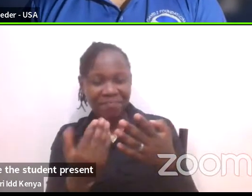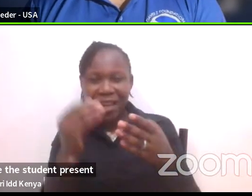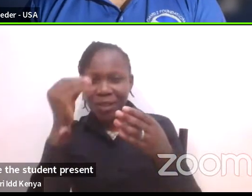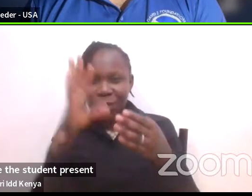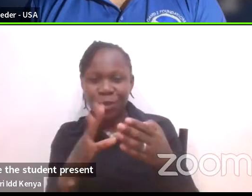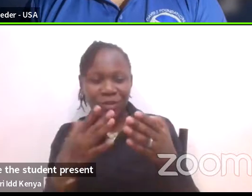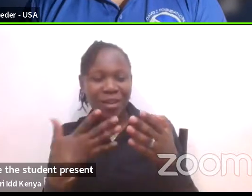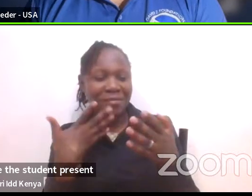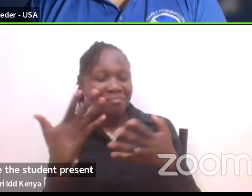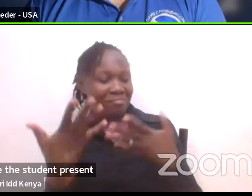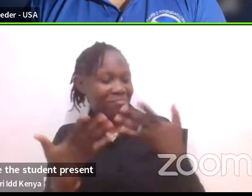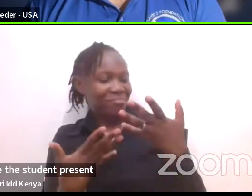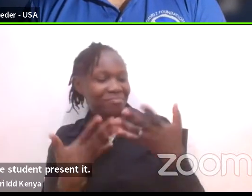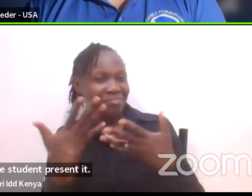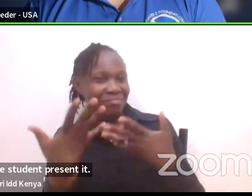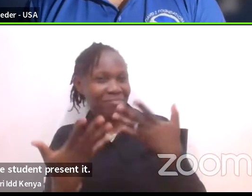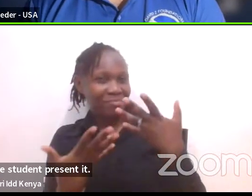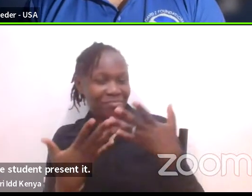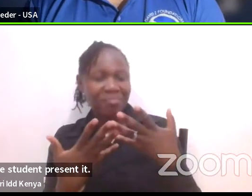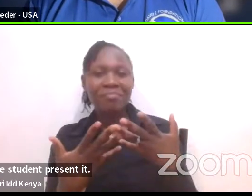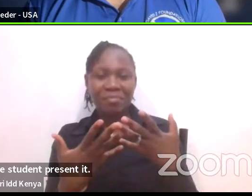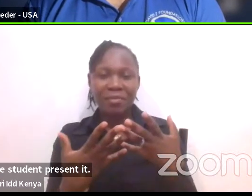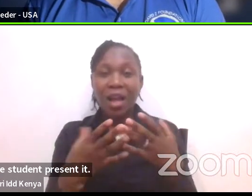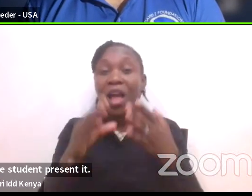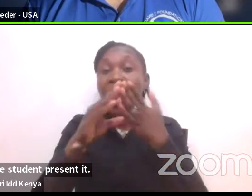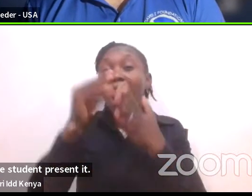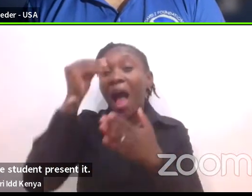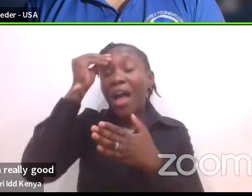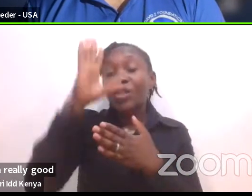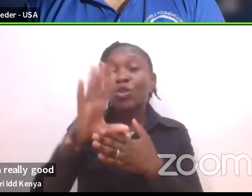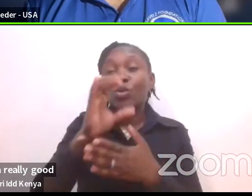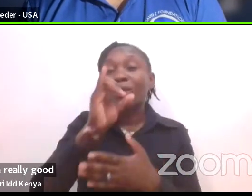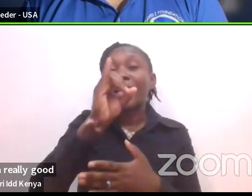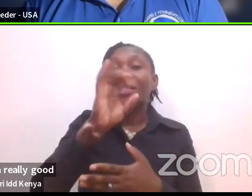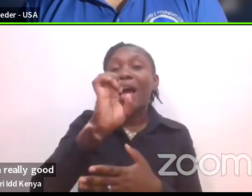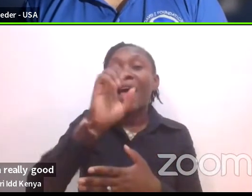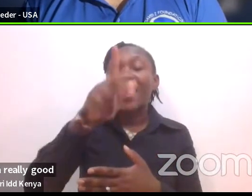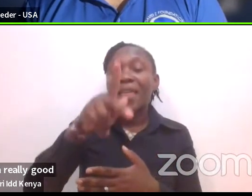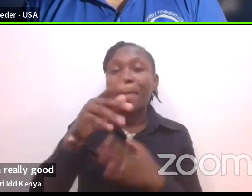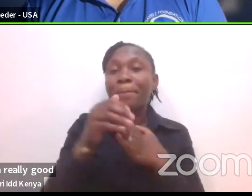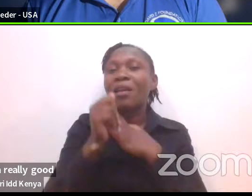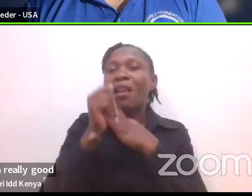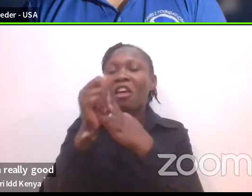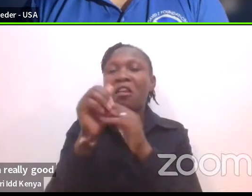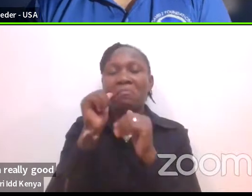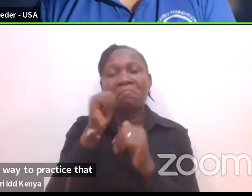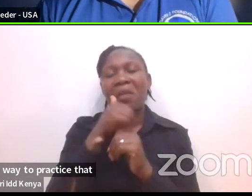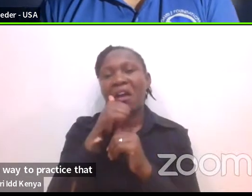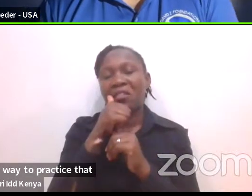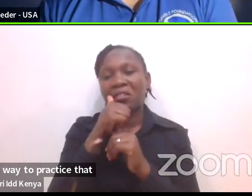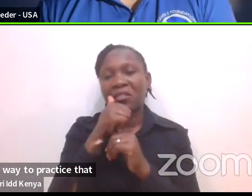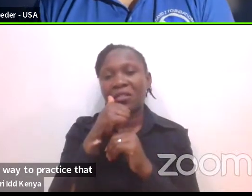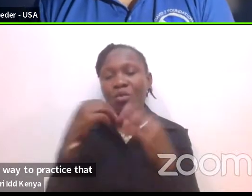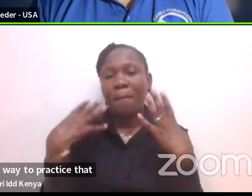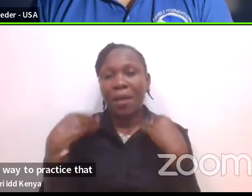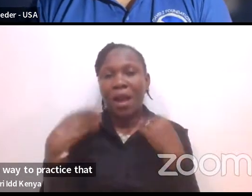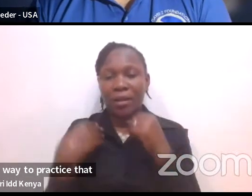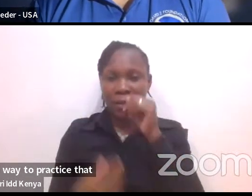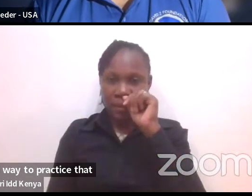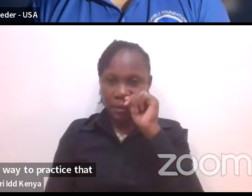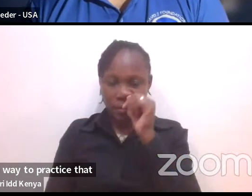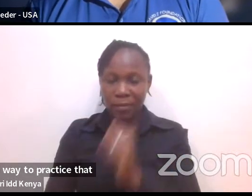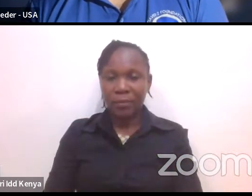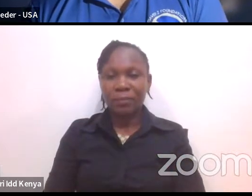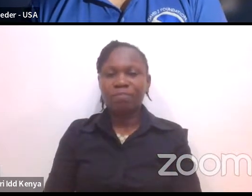So student-led IEPs are a really good way to practice that in real time. Thank you.